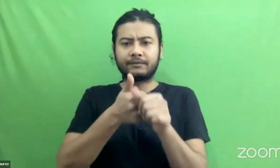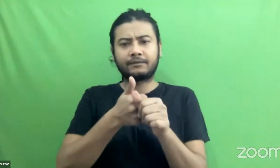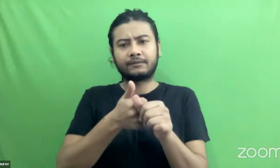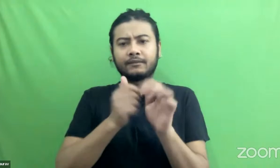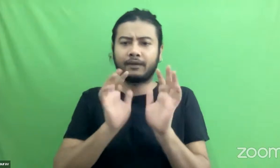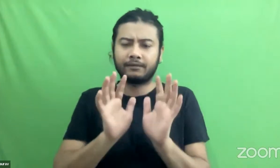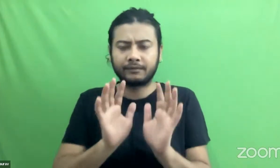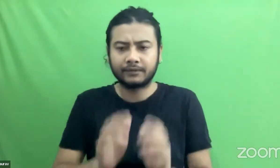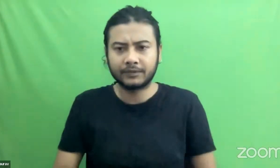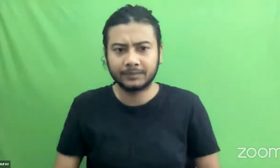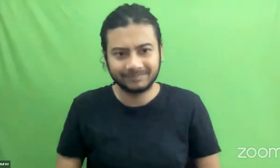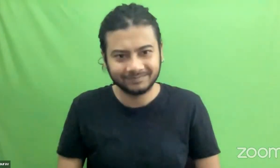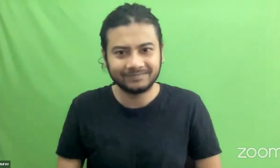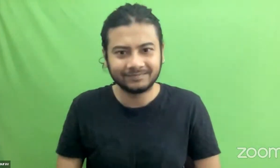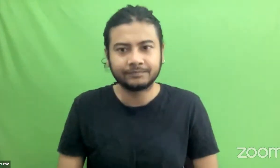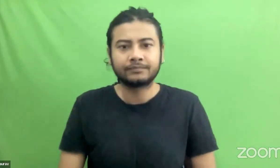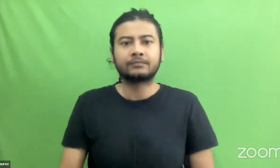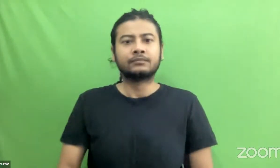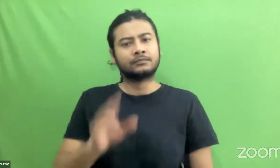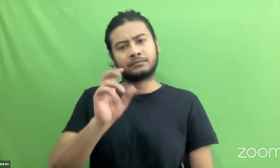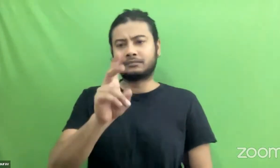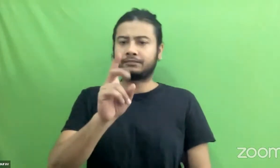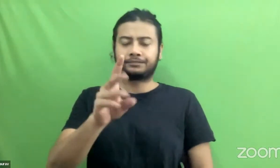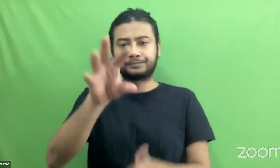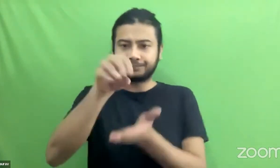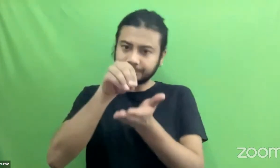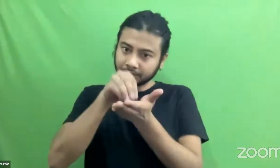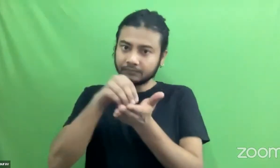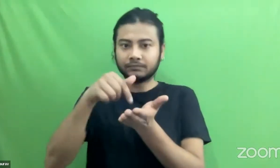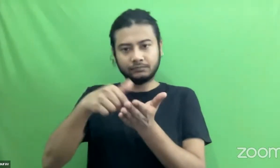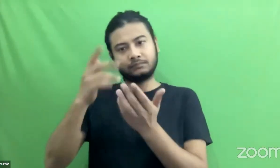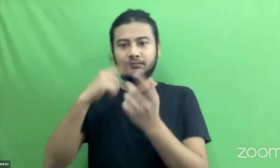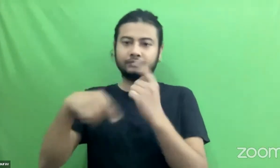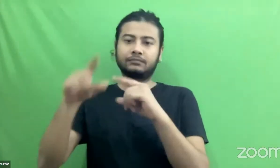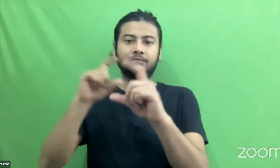Right? So anyways, we are taking care of all those things.